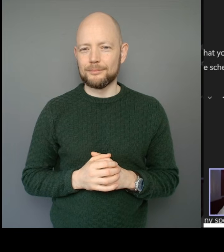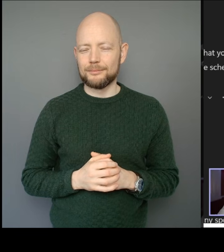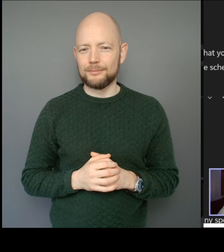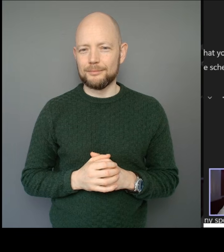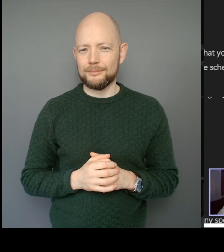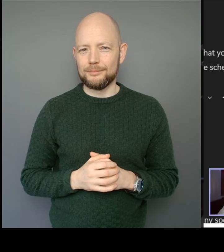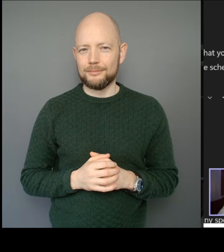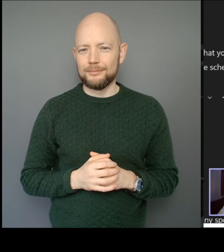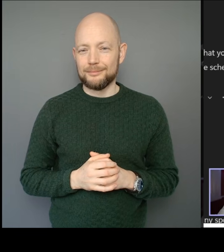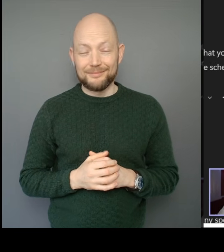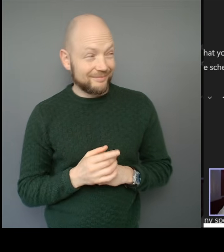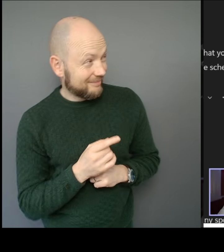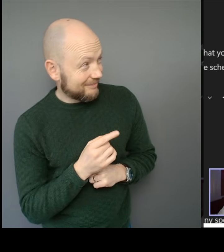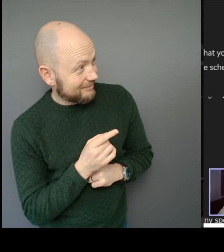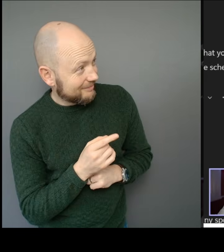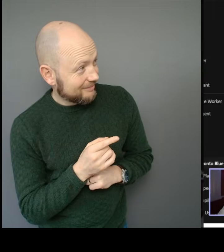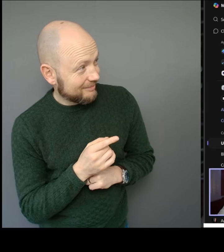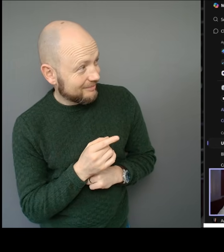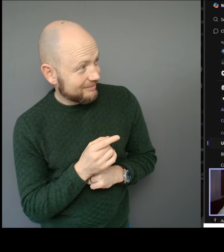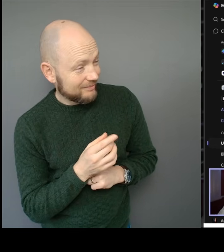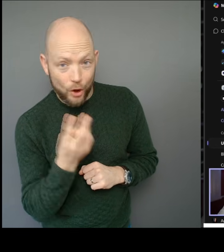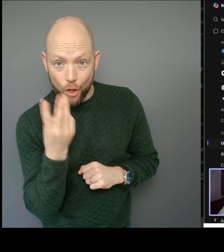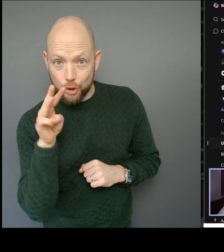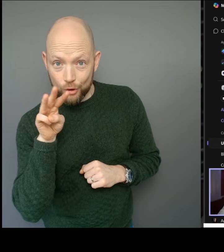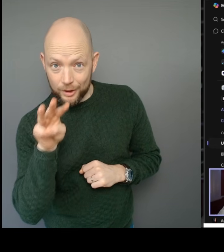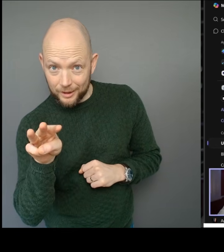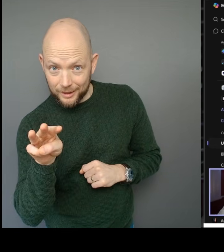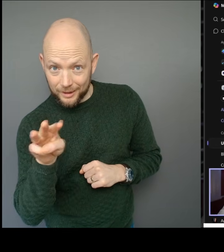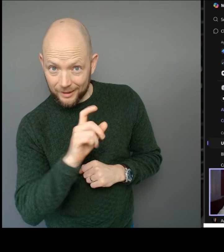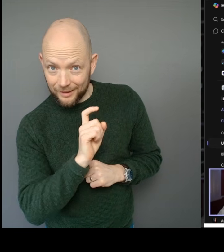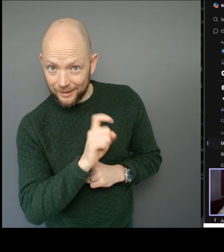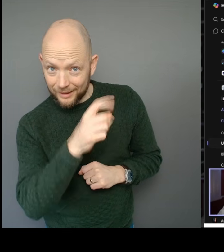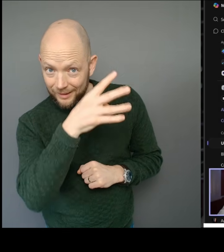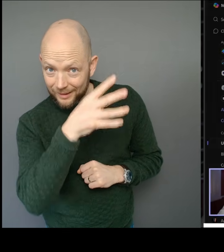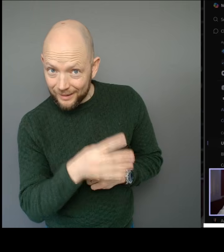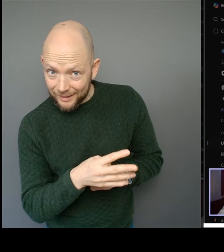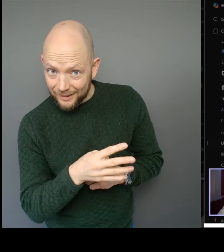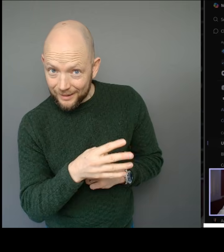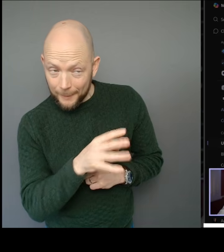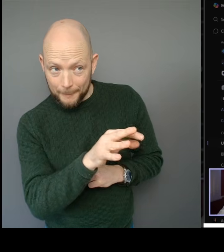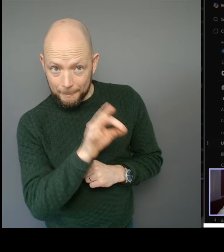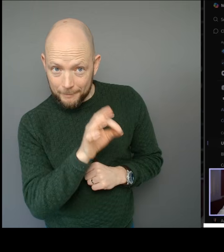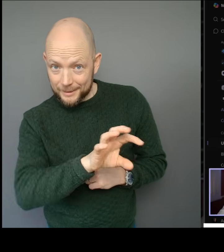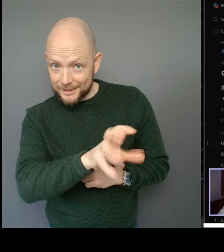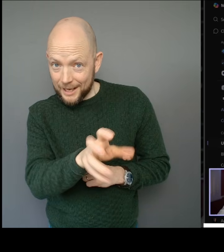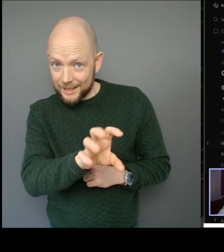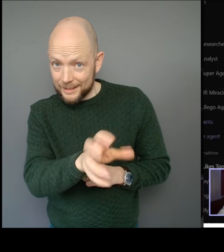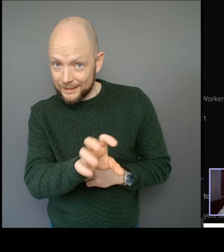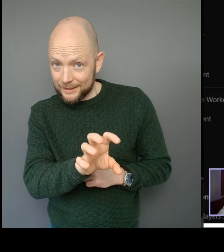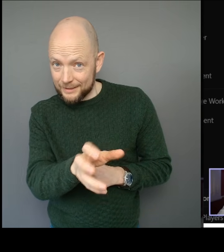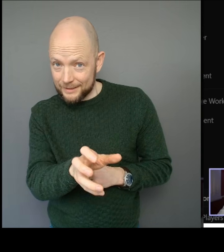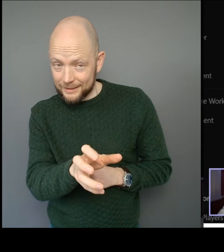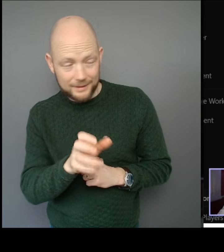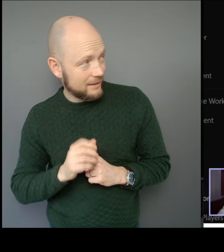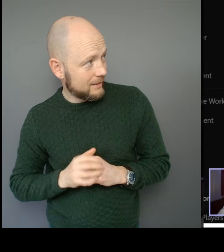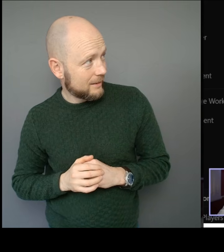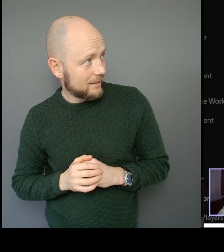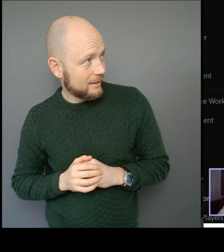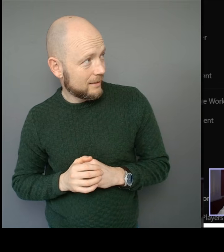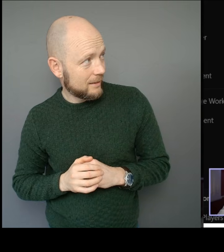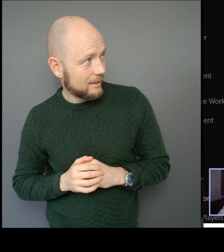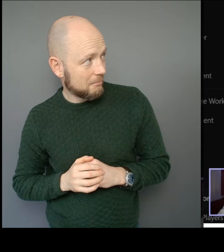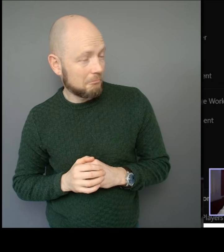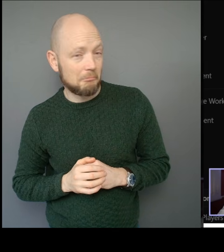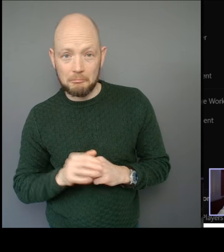on the top right hand side with these three dots, when you select that and you go to settings, you can see that there's a bunch of